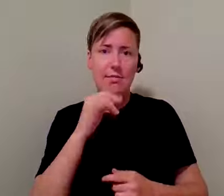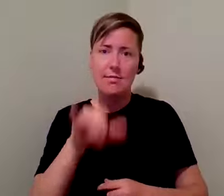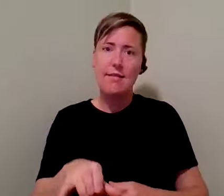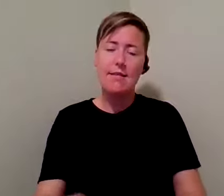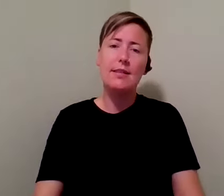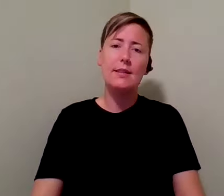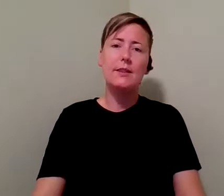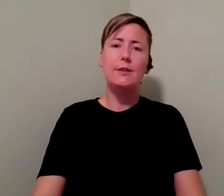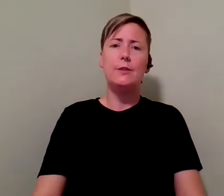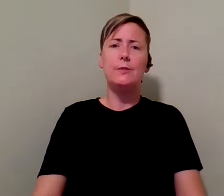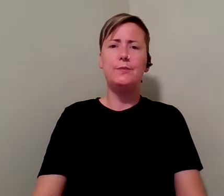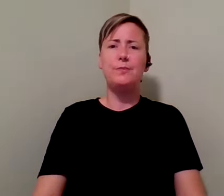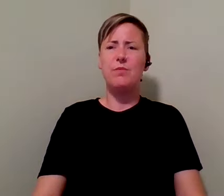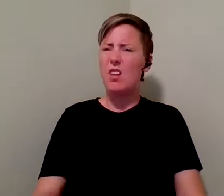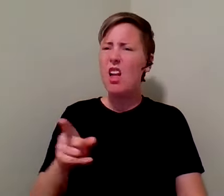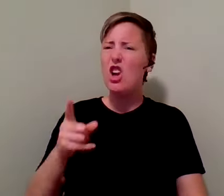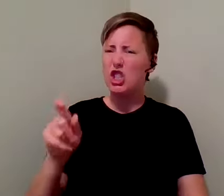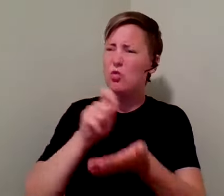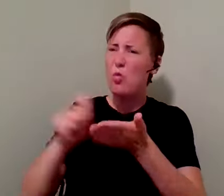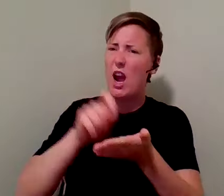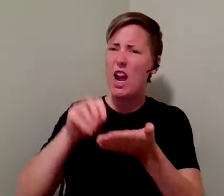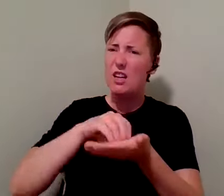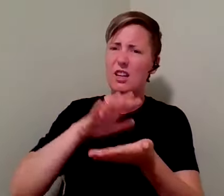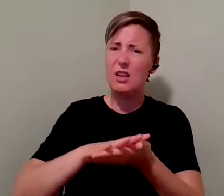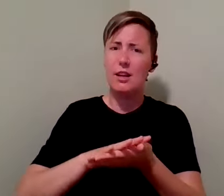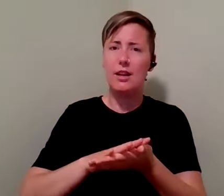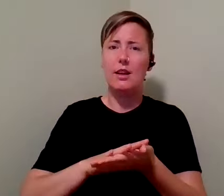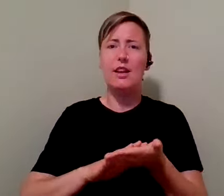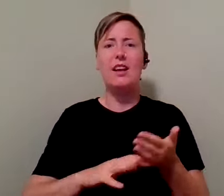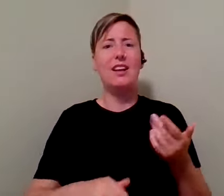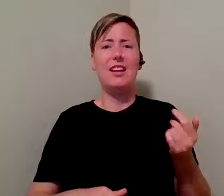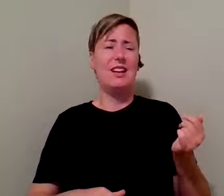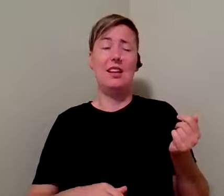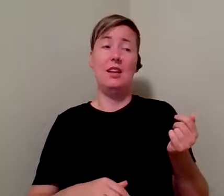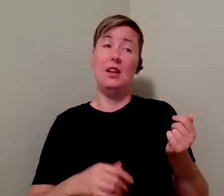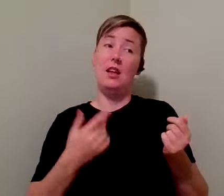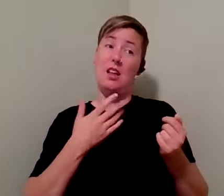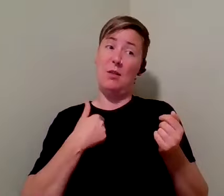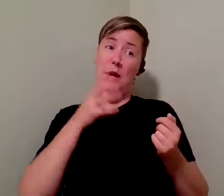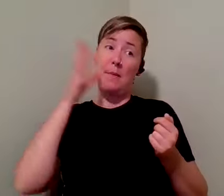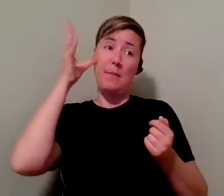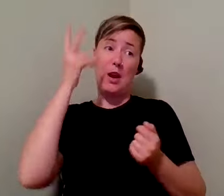she said, you should write that down. I'm the son of two dentists. Fancy me writing anything down that's legible, even to